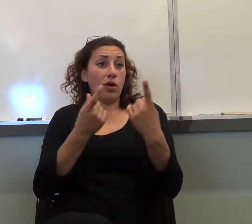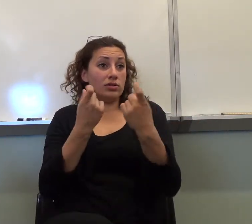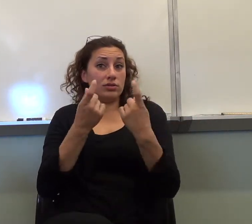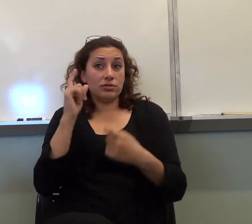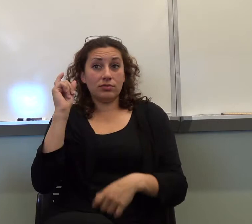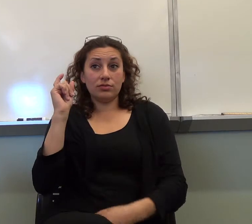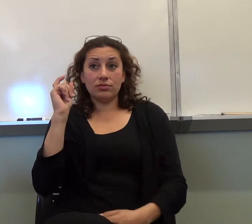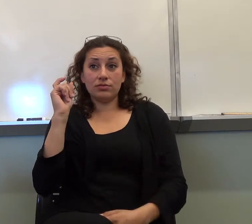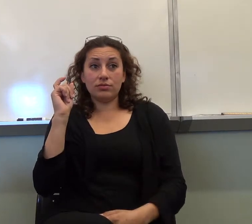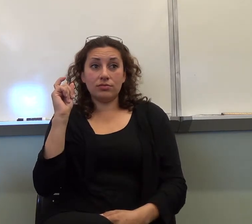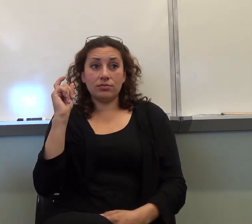10.3.